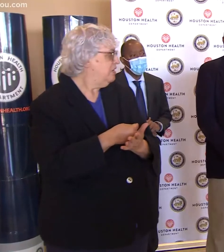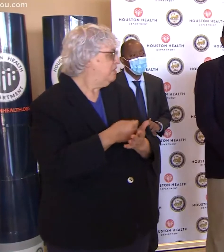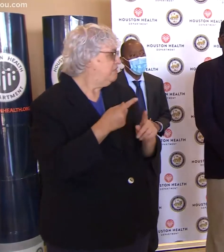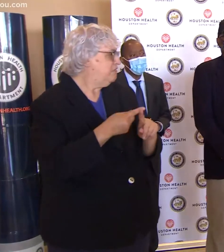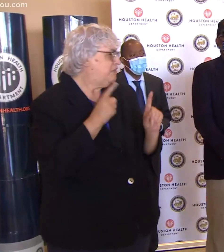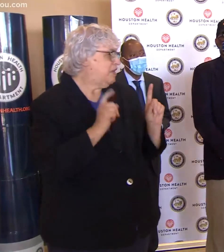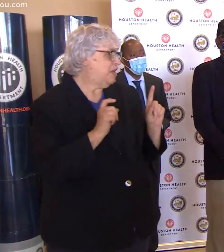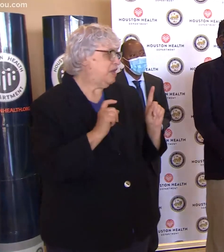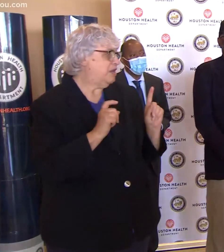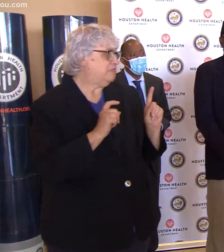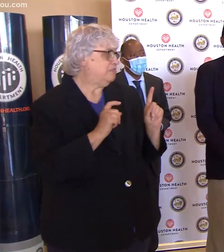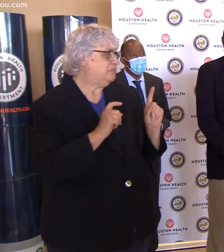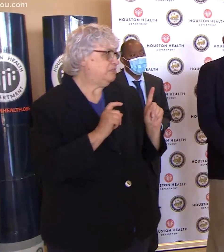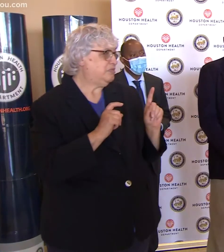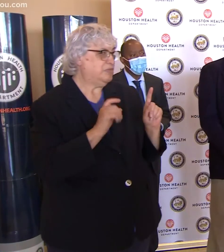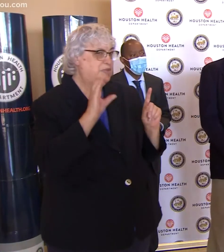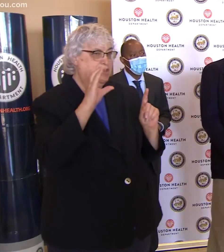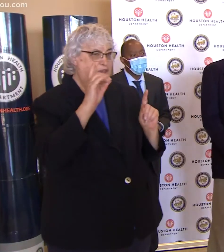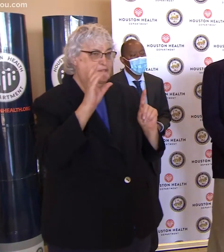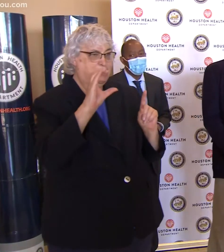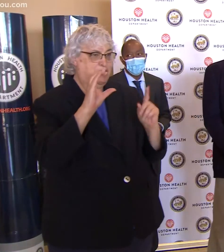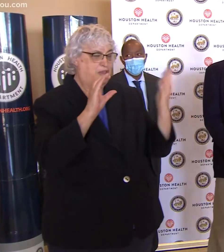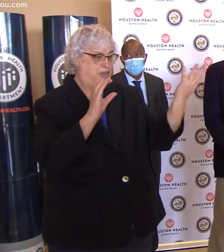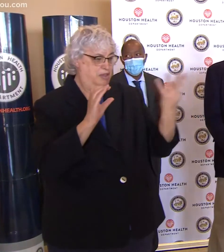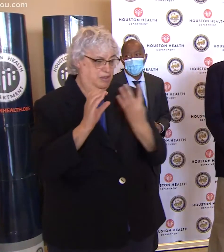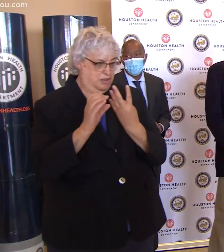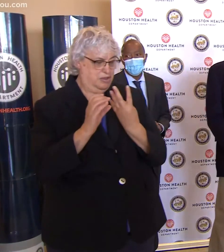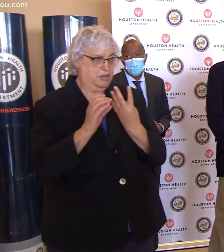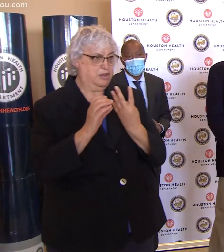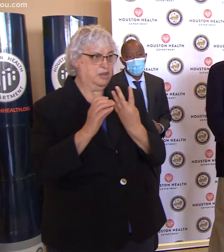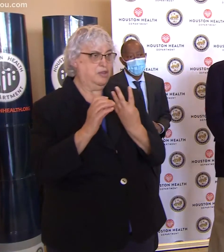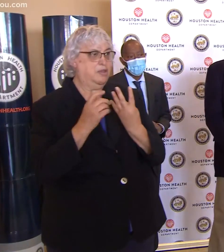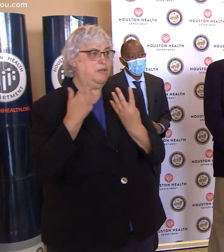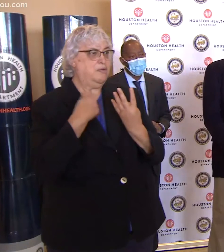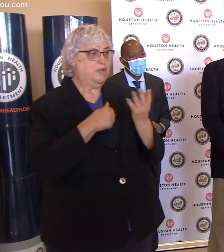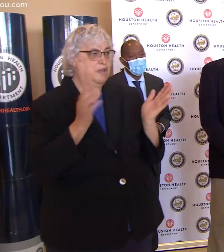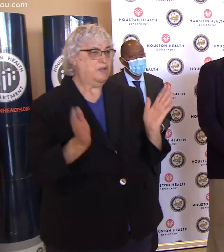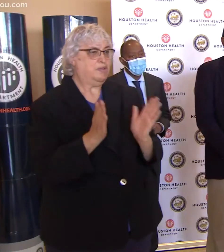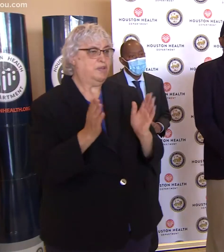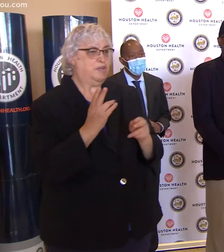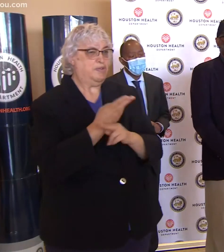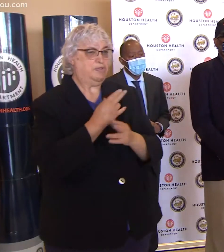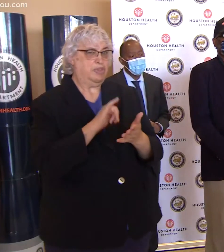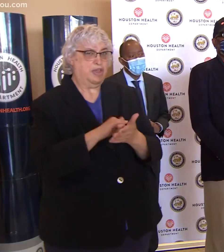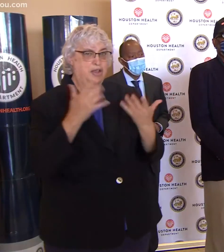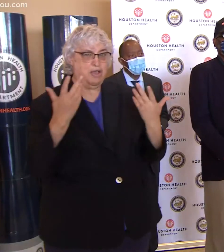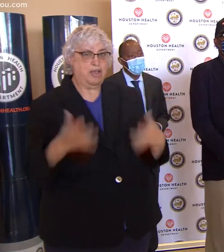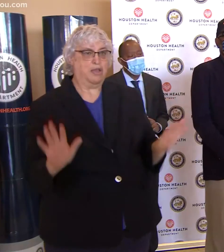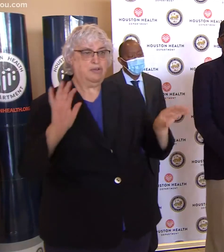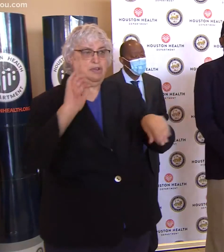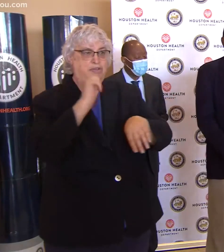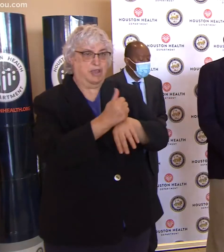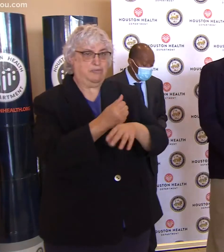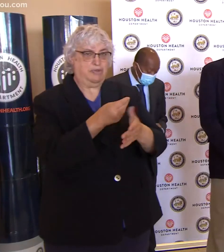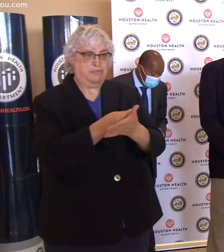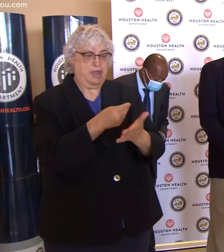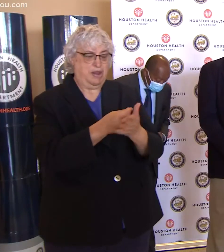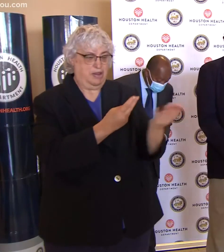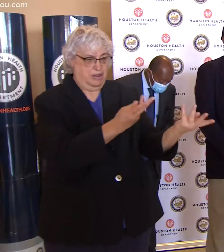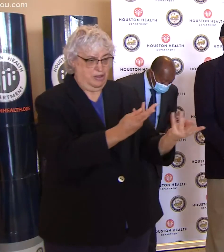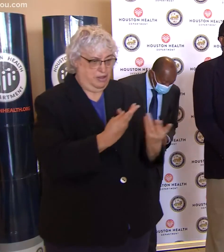from the CDC. And so what we're encouraging them to do is to use those already established funding